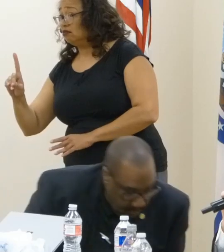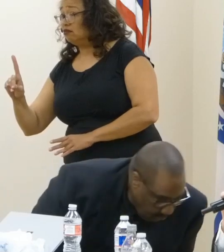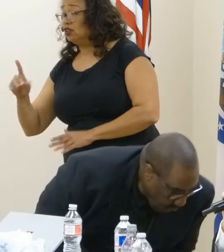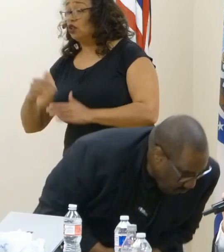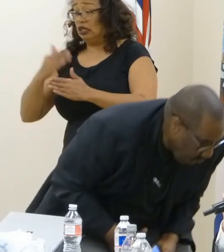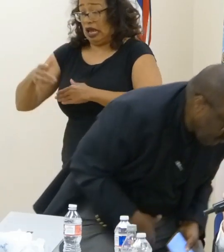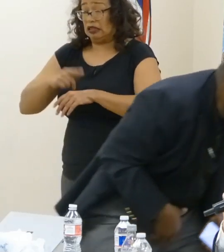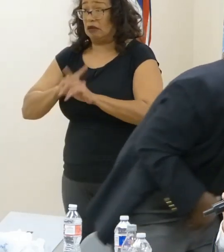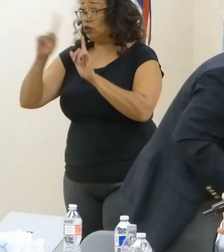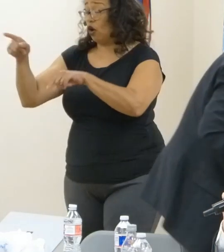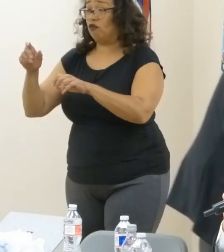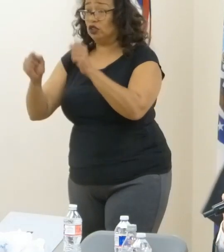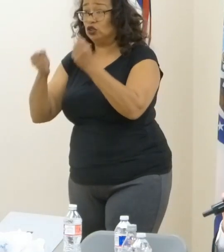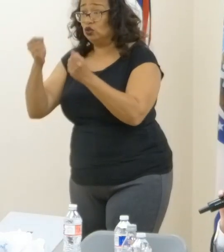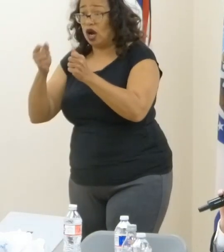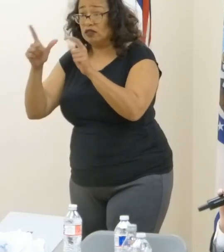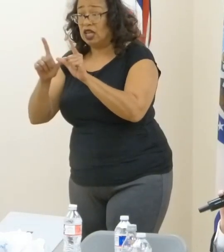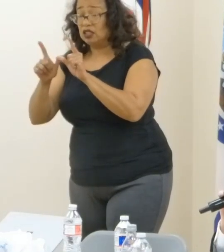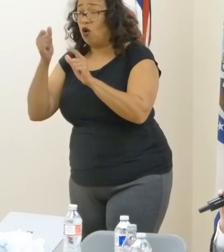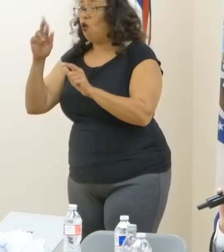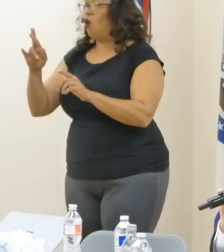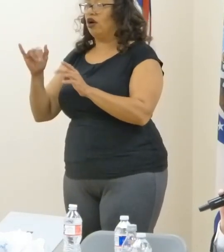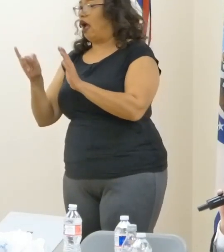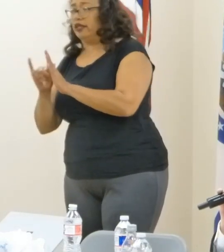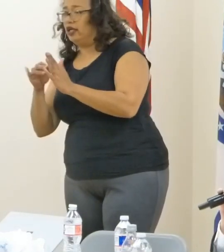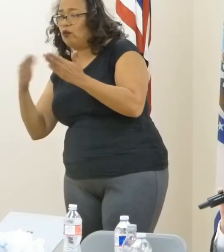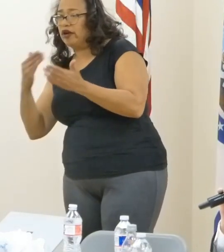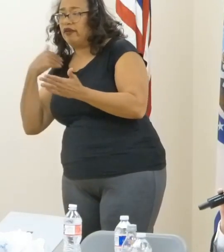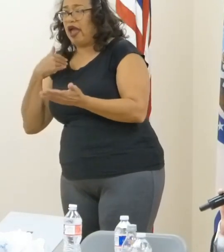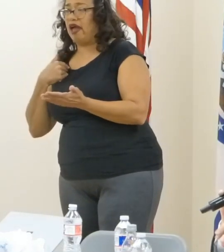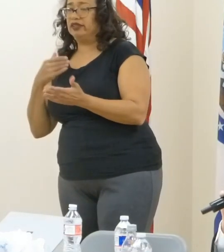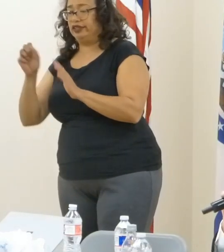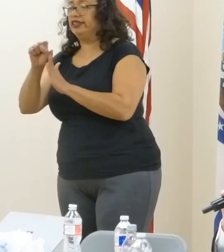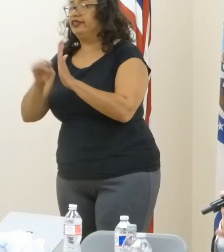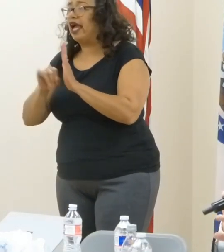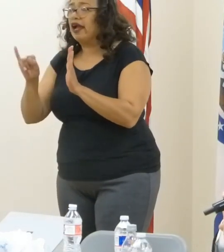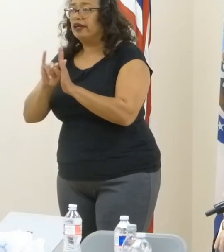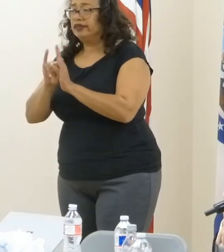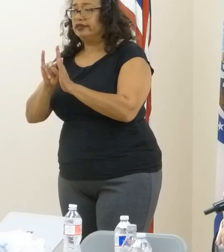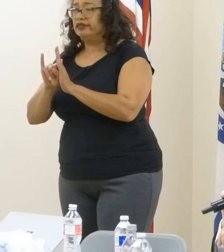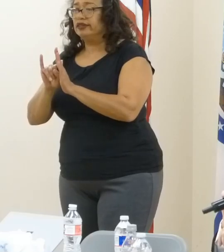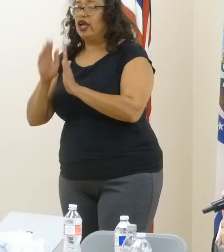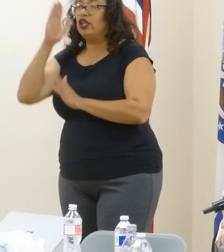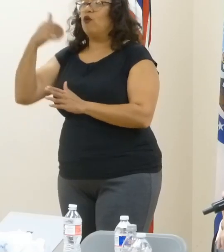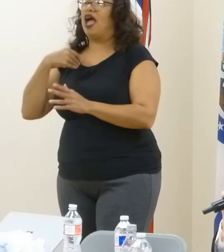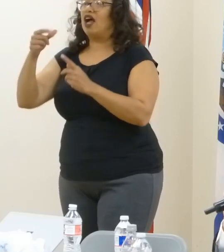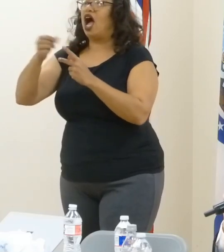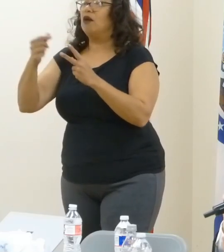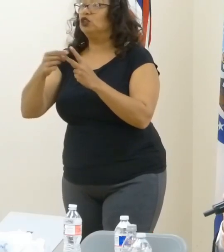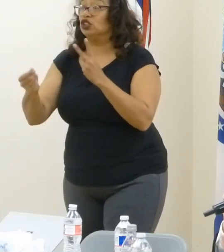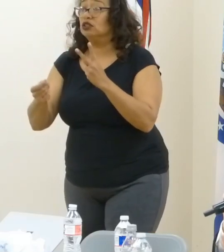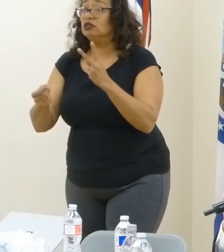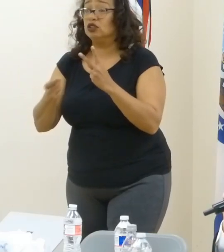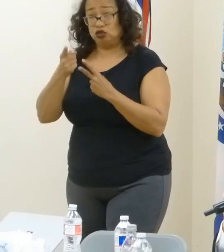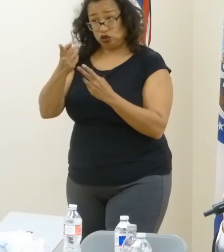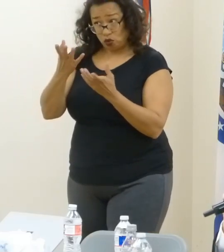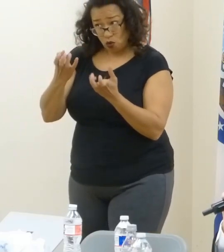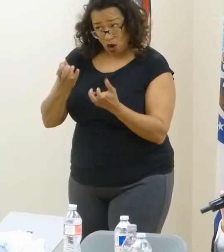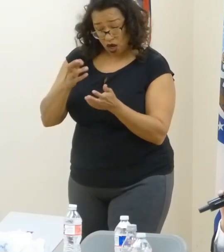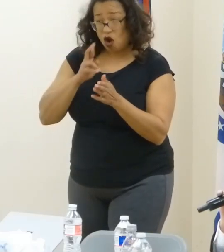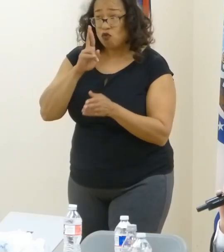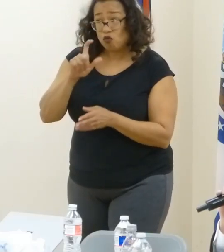your driver's license updated or your non-driver ID updated, if you don't have a driver's license, you're going to be given an option. Do you want to get a